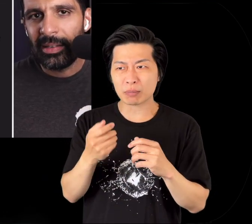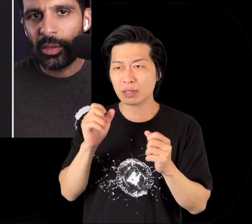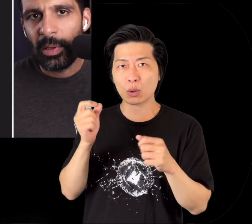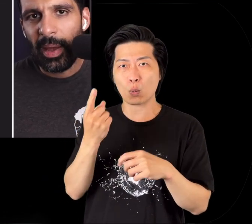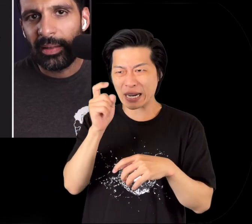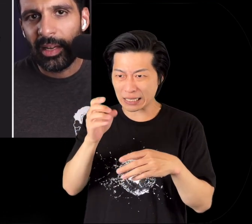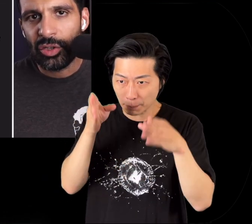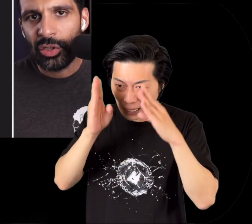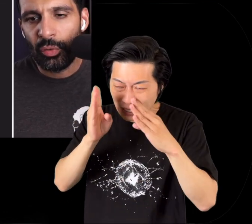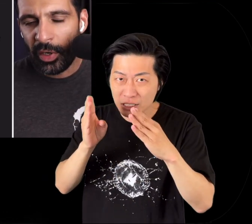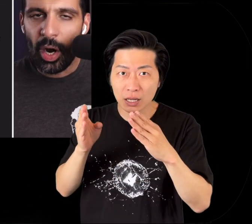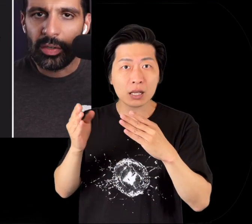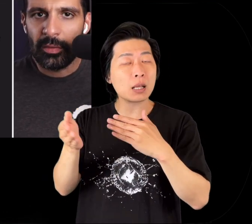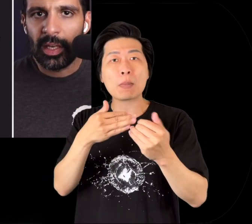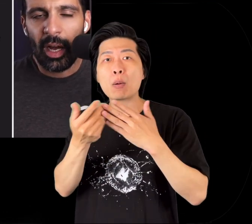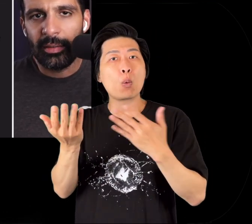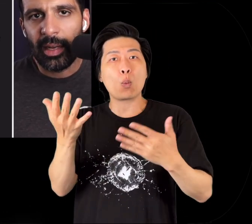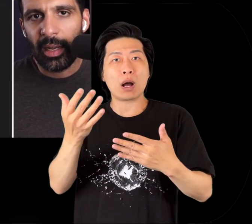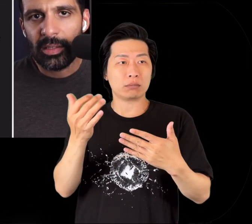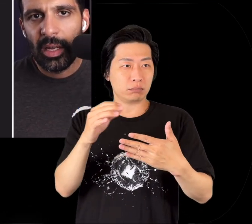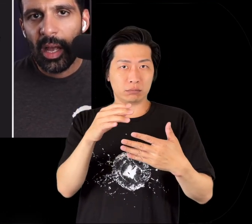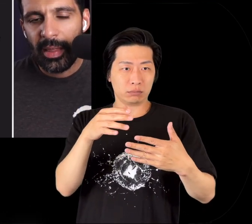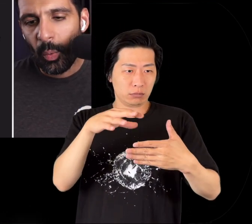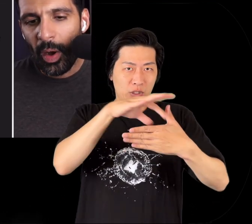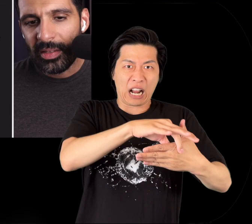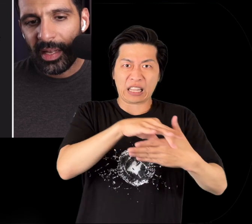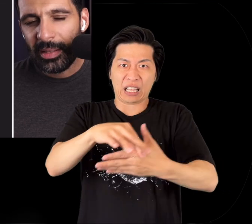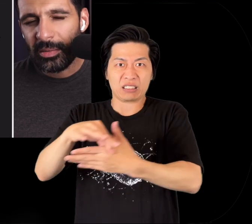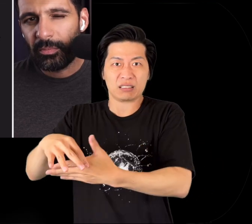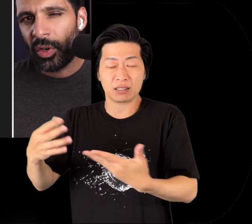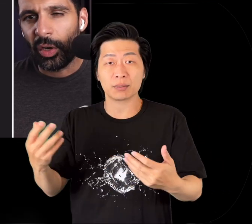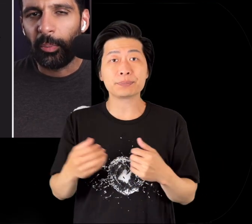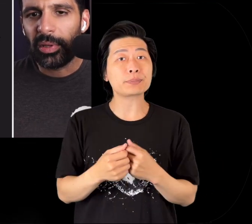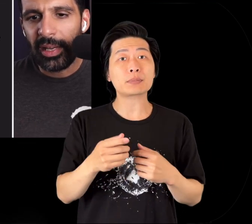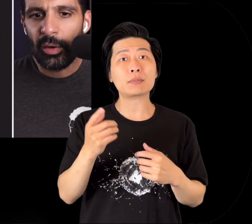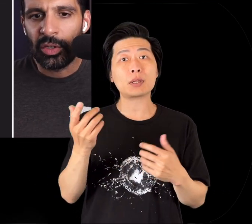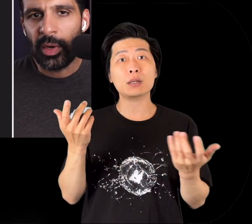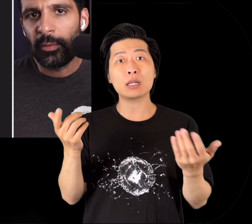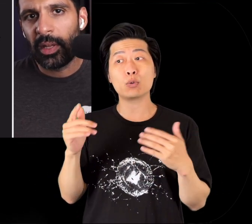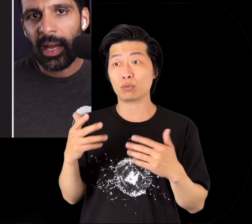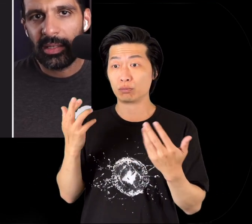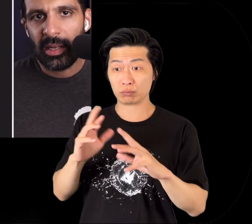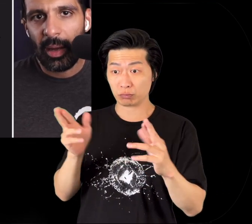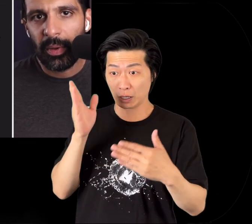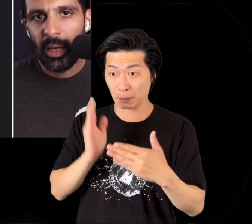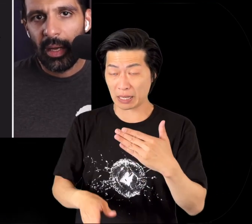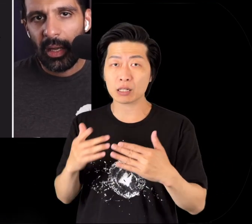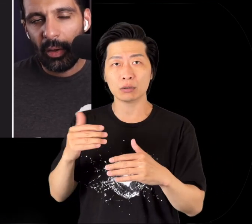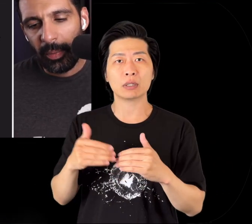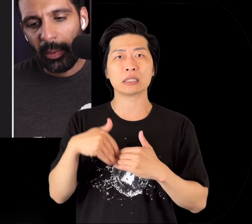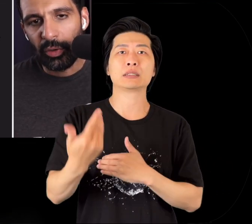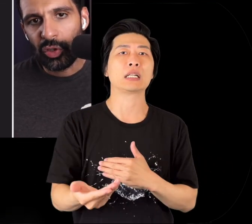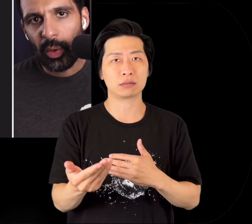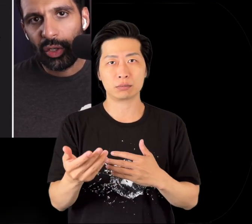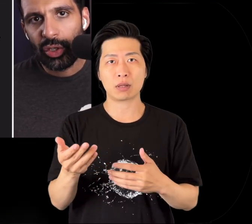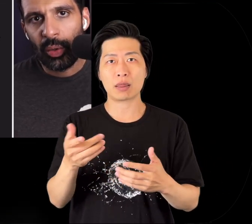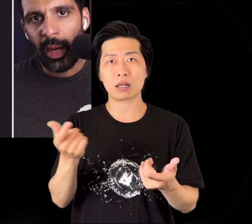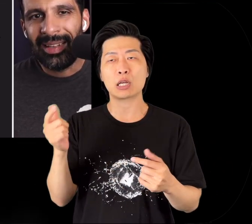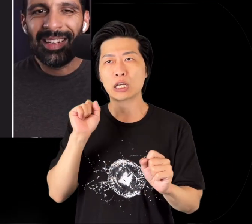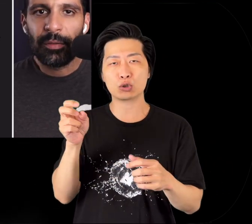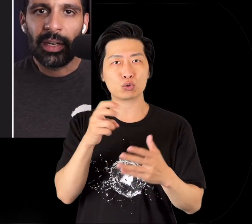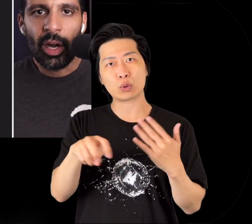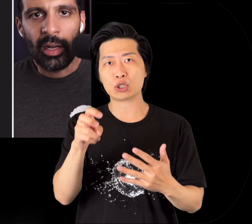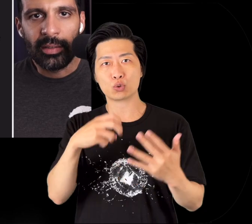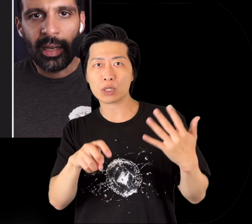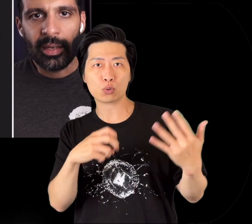that needs to be paid attention to, regardless of the context. And then once that's complete or is ready for the next step, he'll be able to switch to